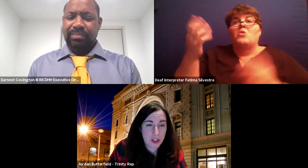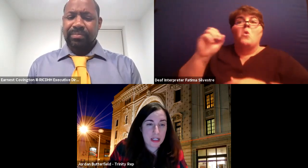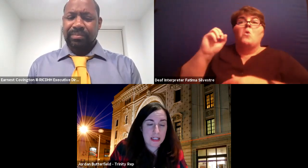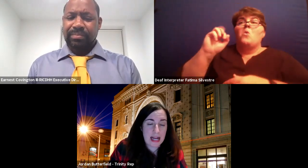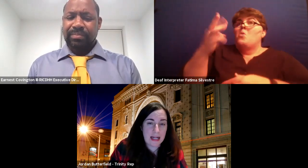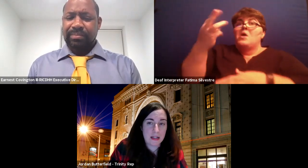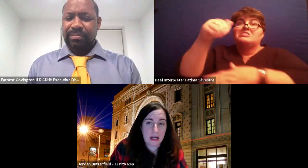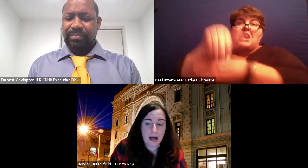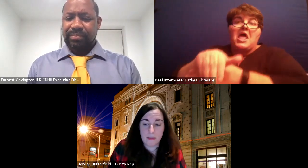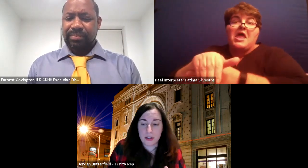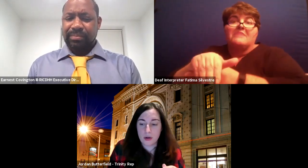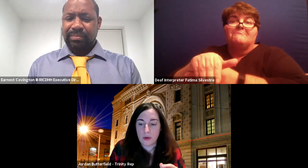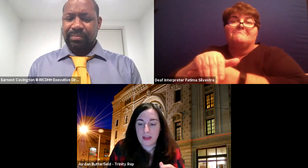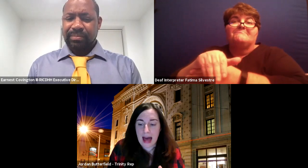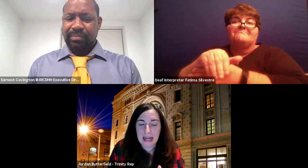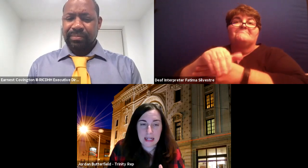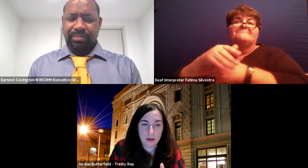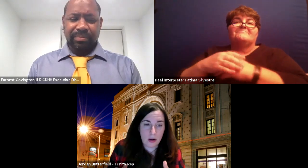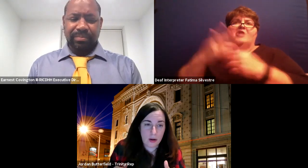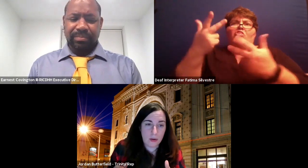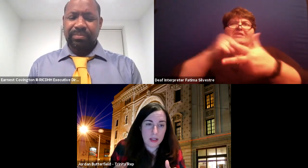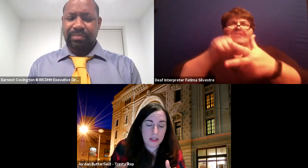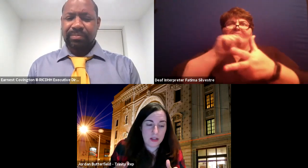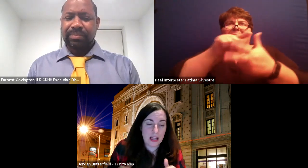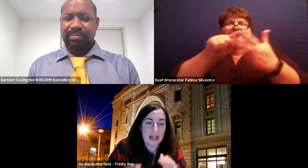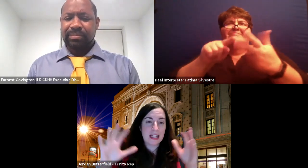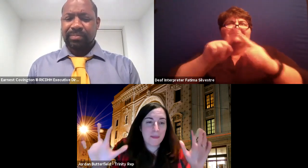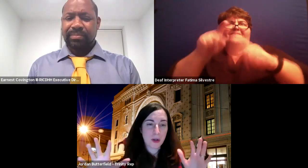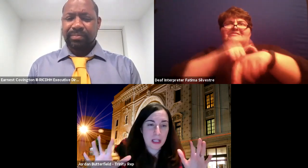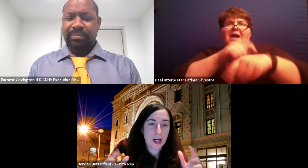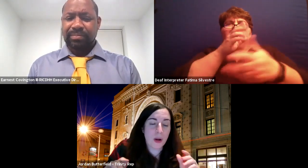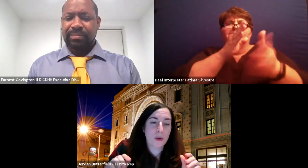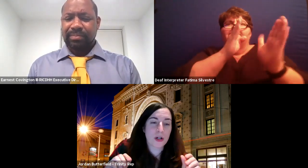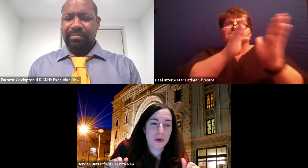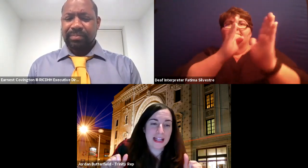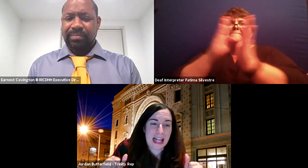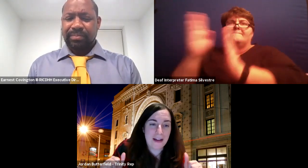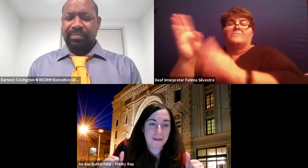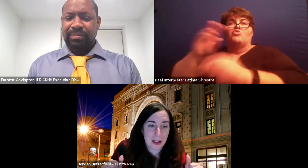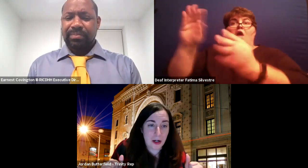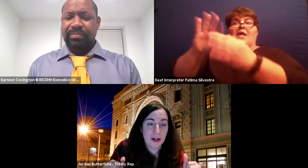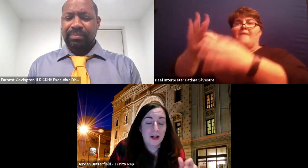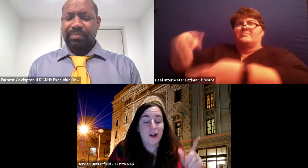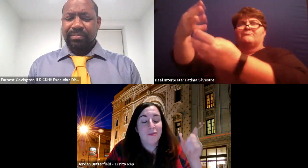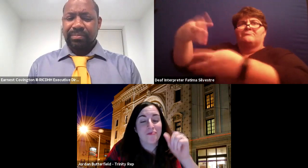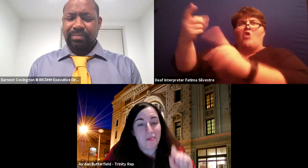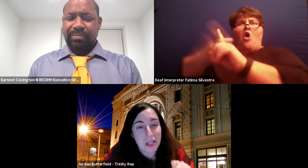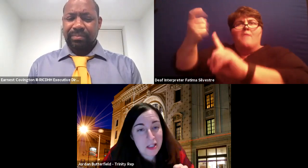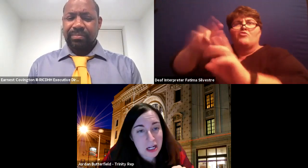be open captioned. And so that is in a typical year when we're doing live